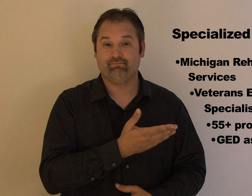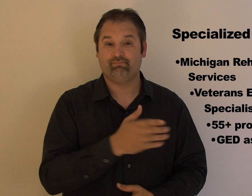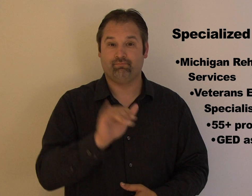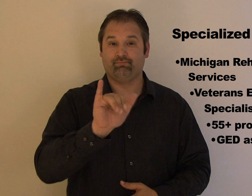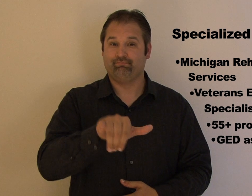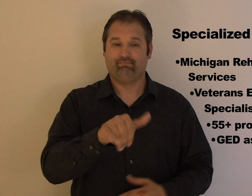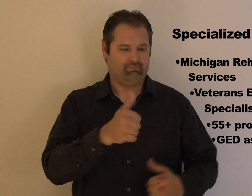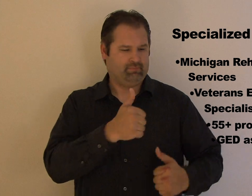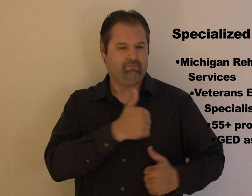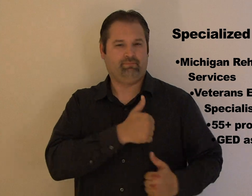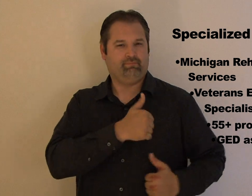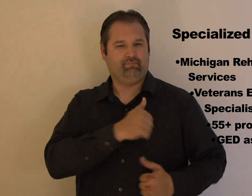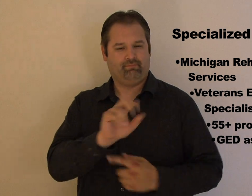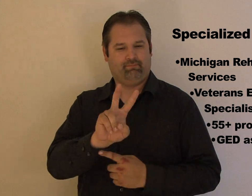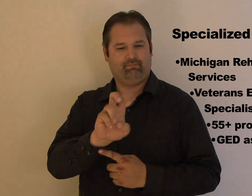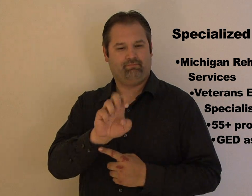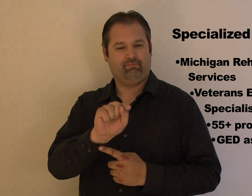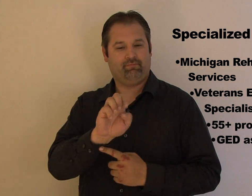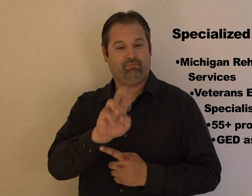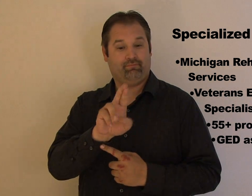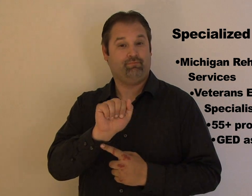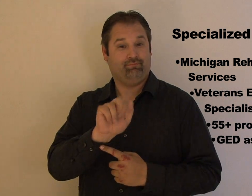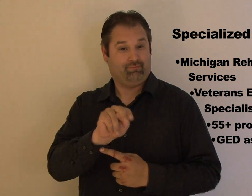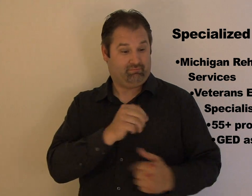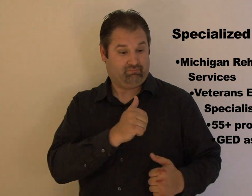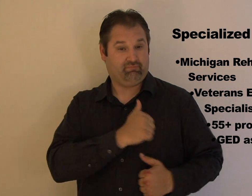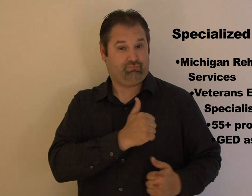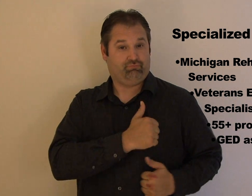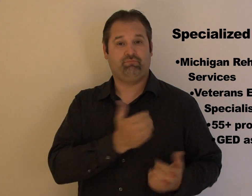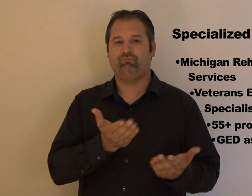Veteran Services for people who have served in the military.